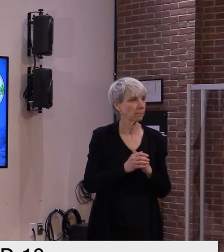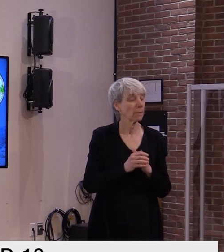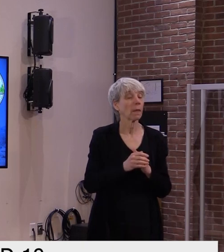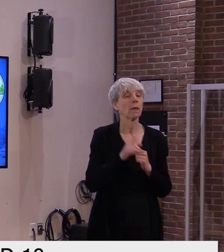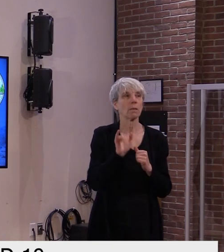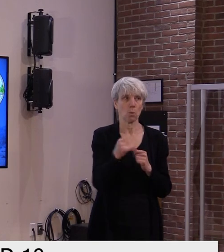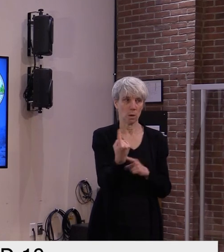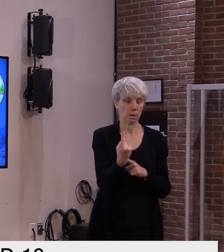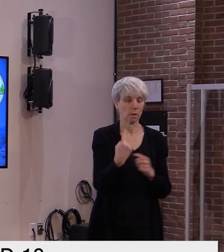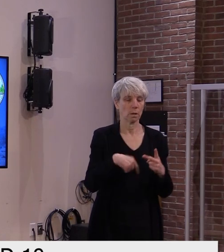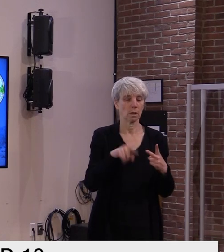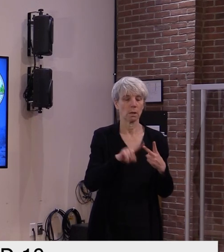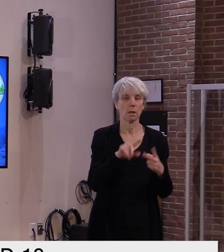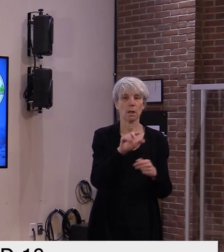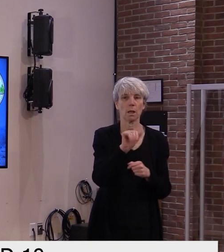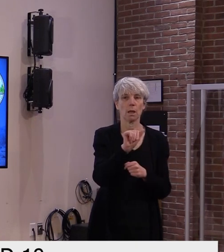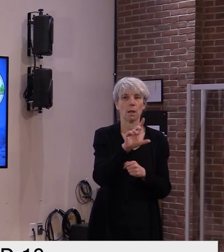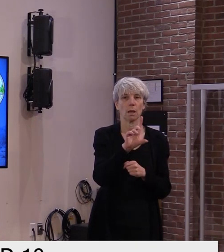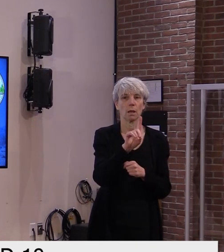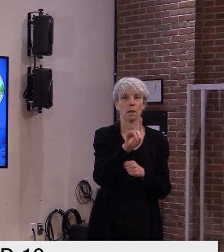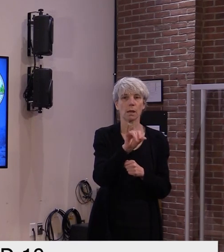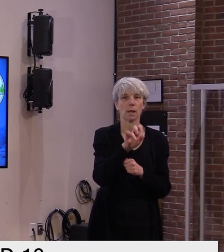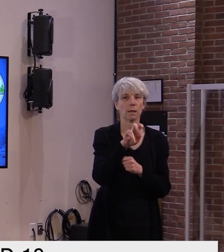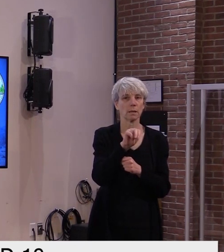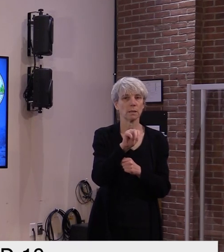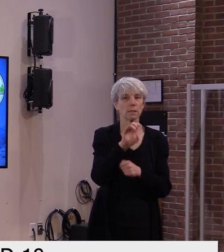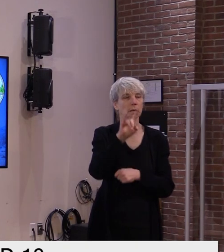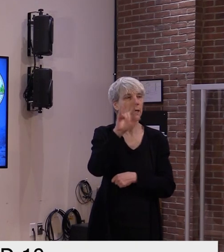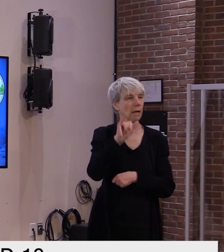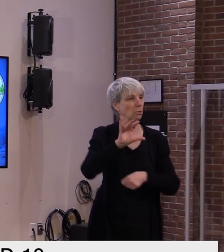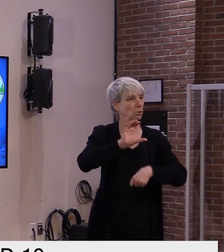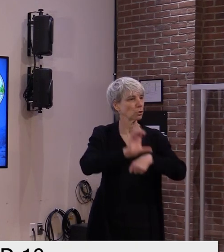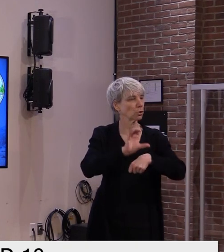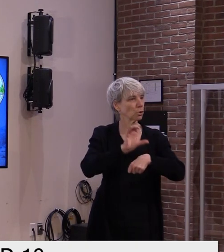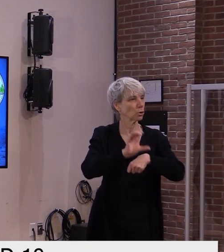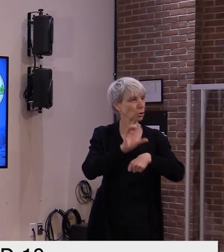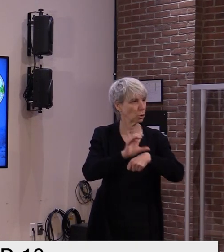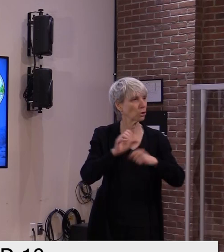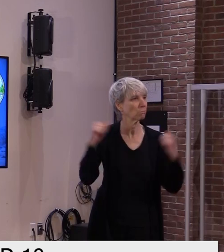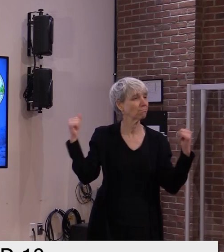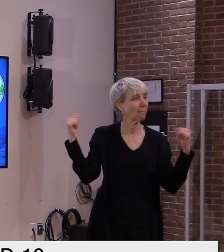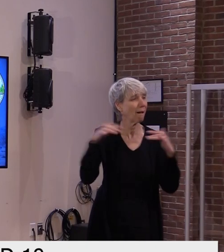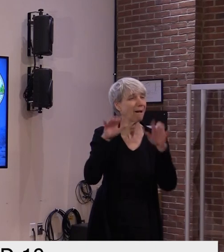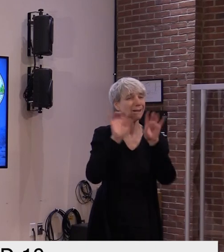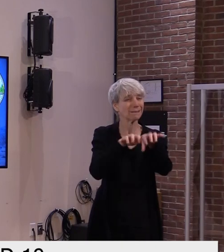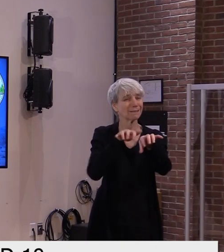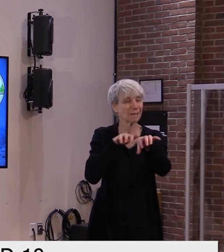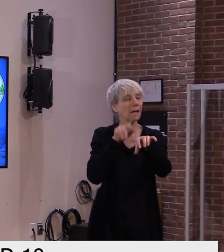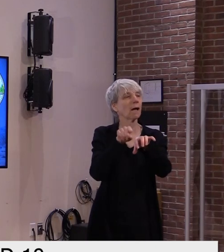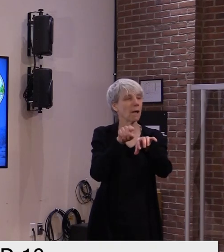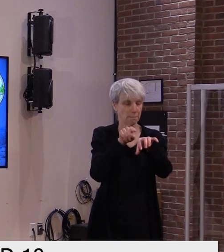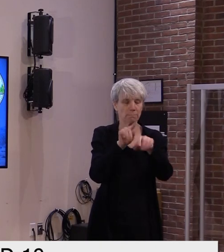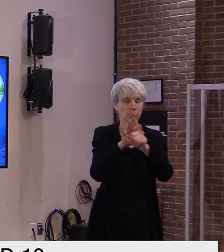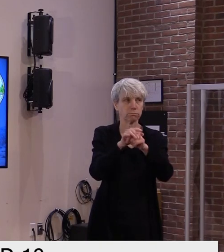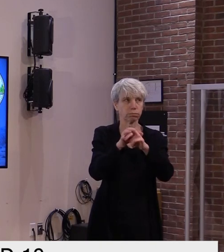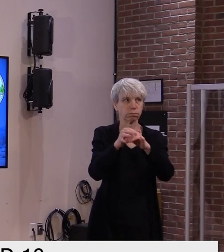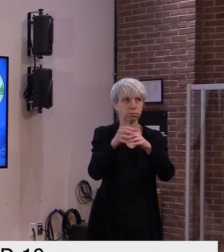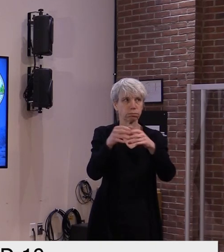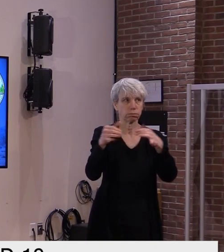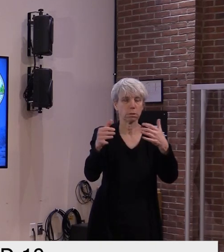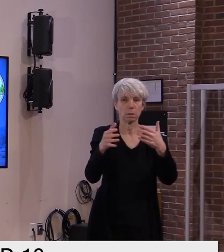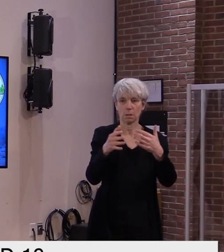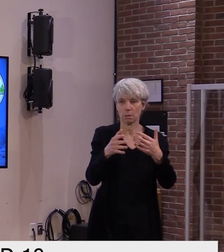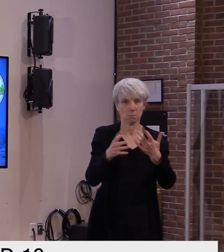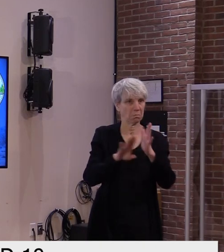did have the Addison County Church Services. That outbreak is still growing. The number is close to 100